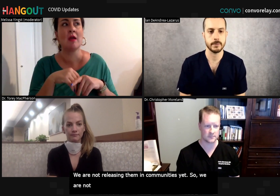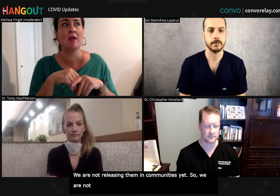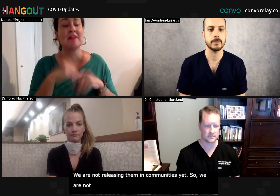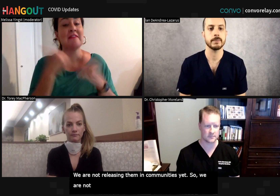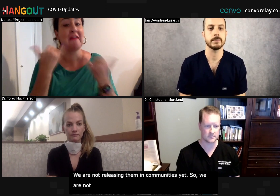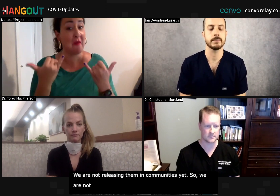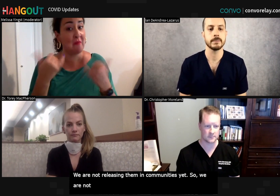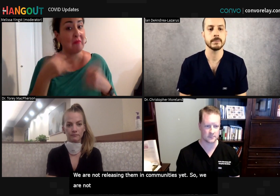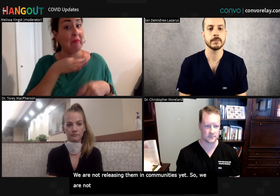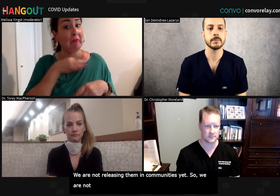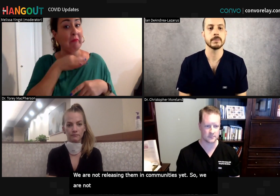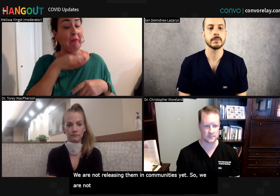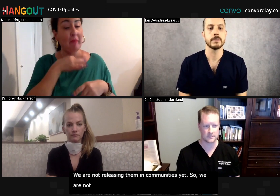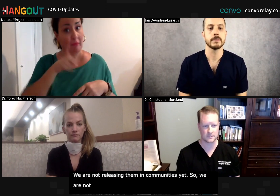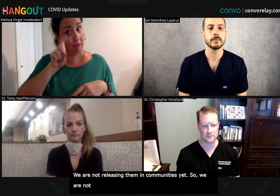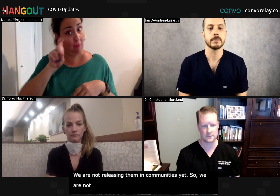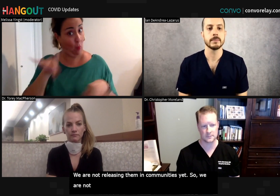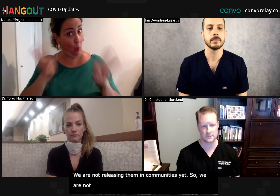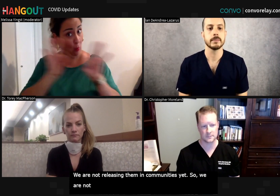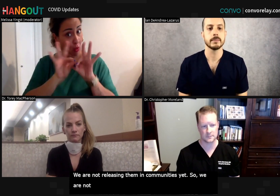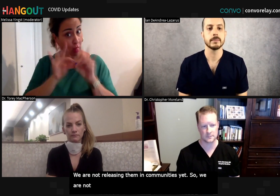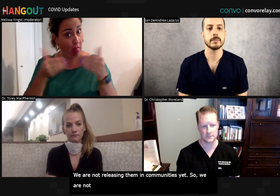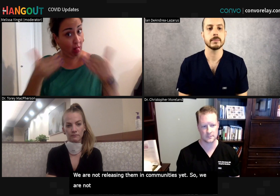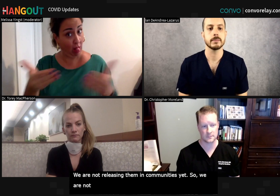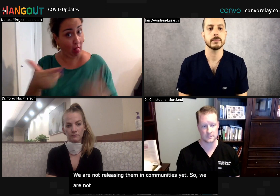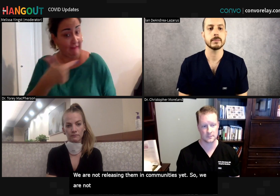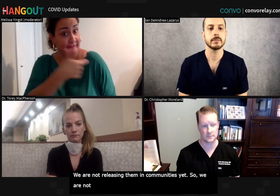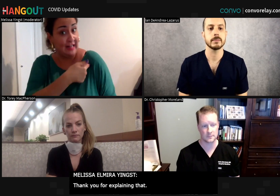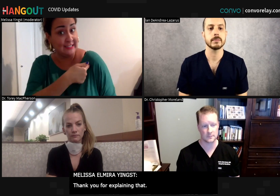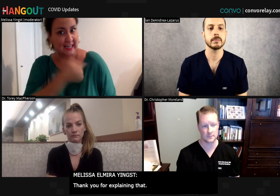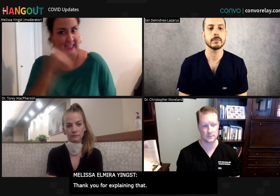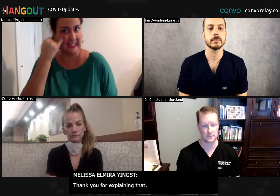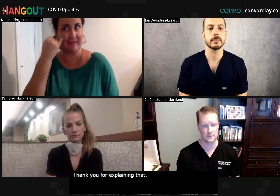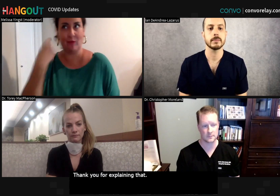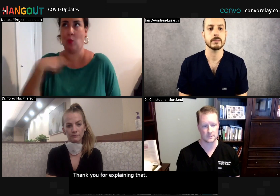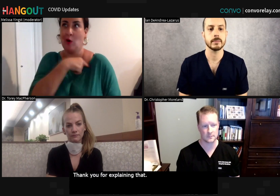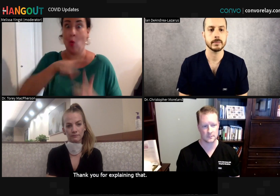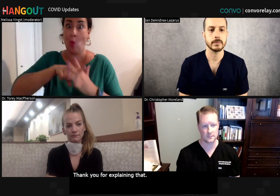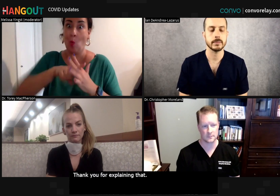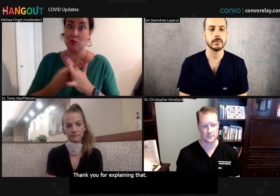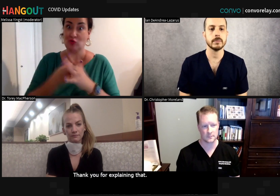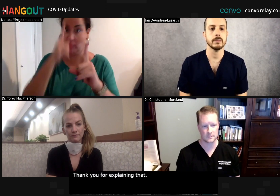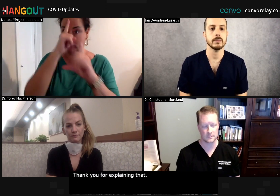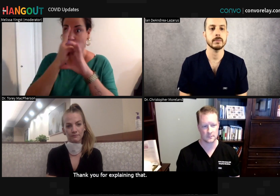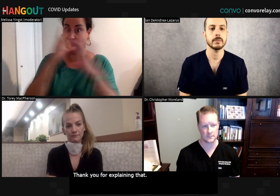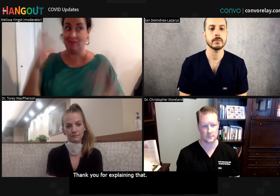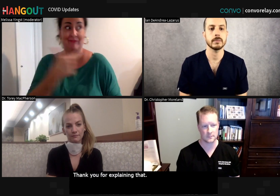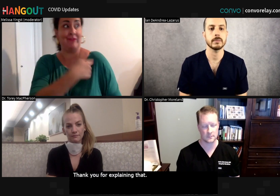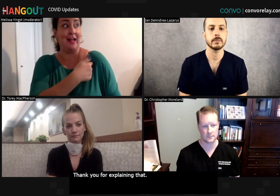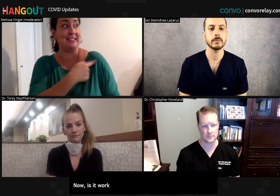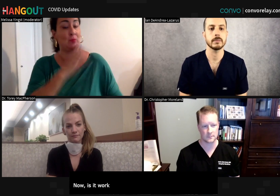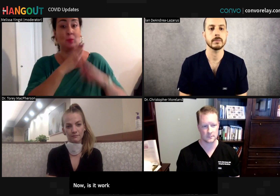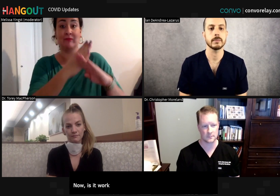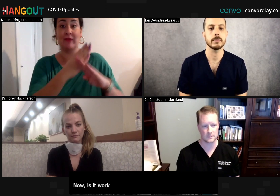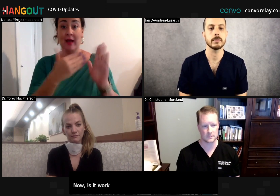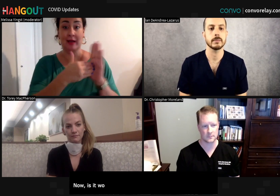that. Now, is it worth to get vaccinated if the original goal